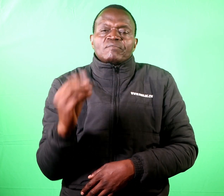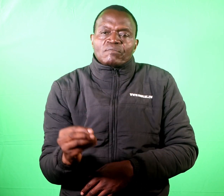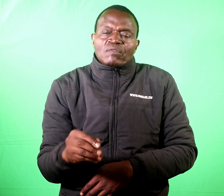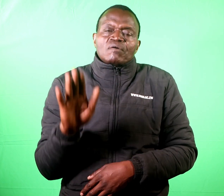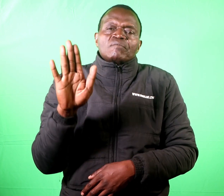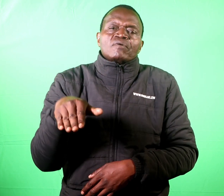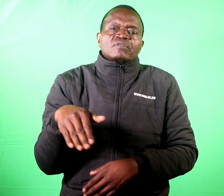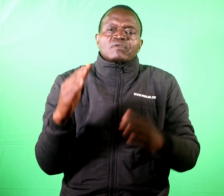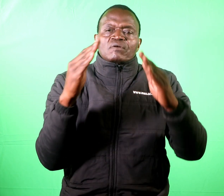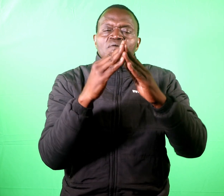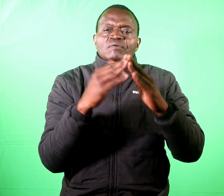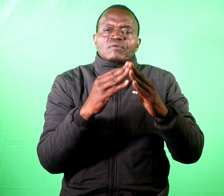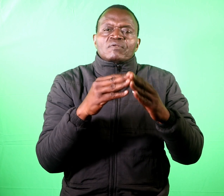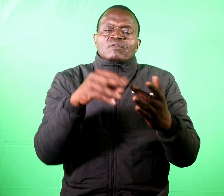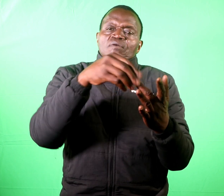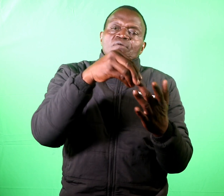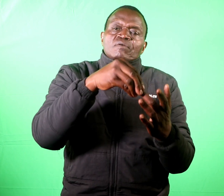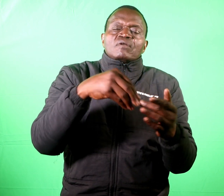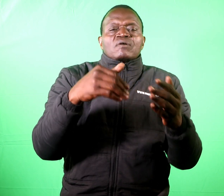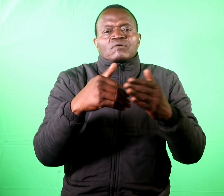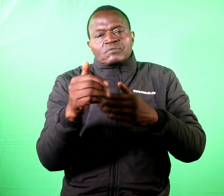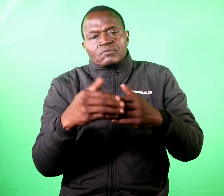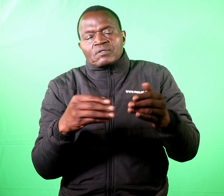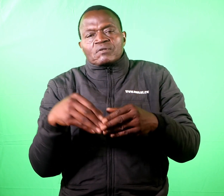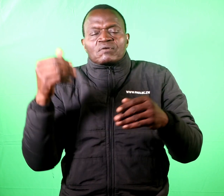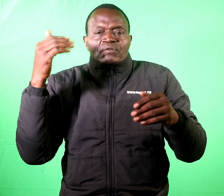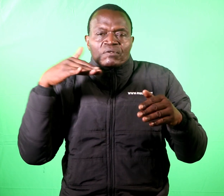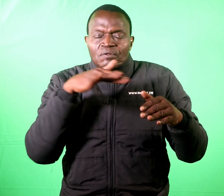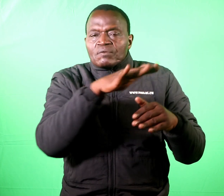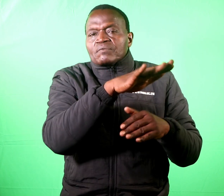communities prioritized construction of dams or water reservoirs,